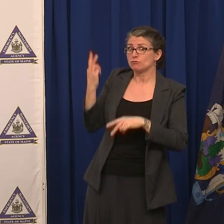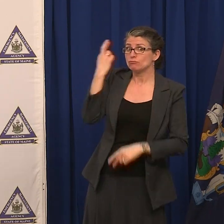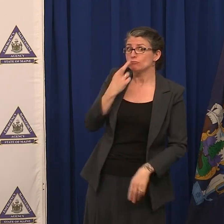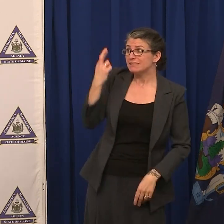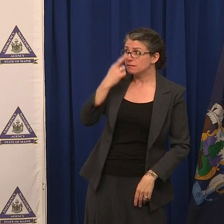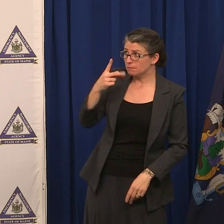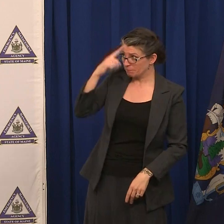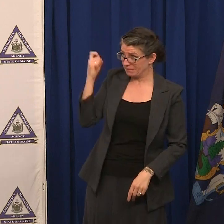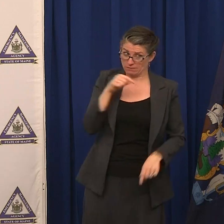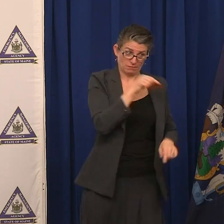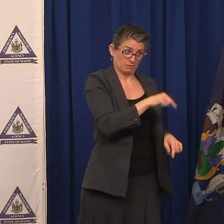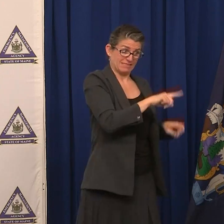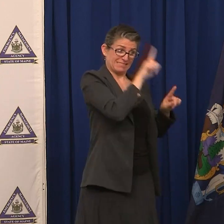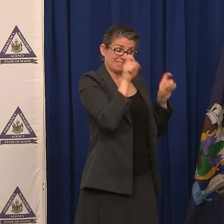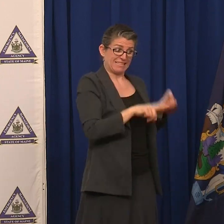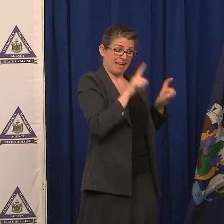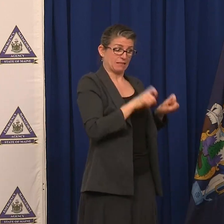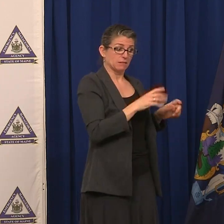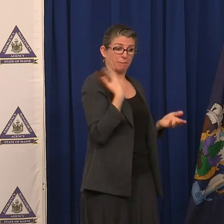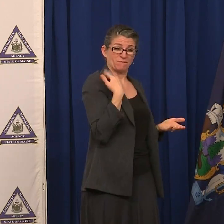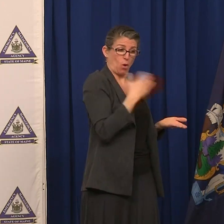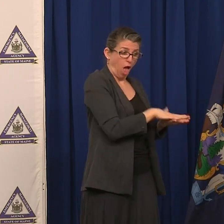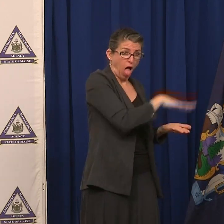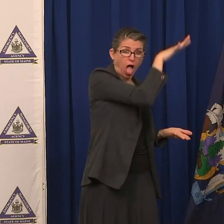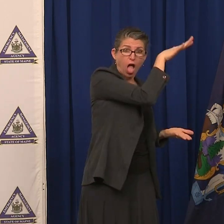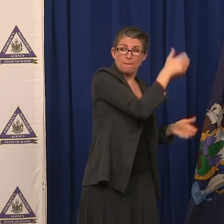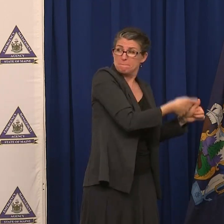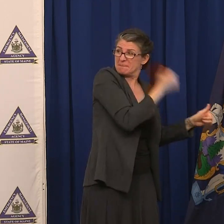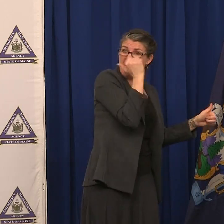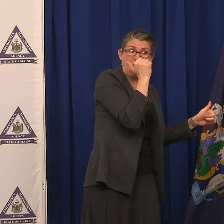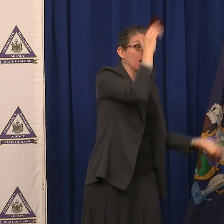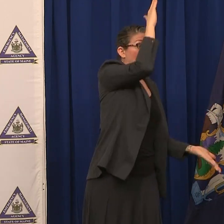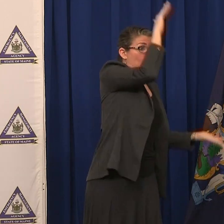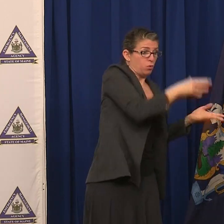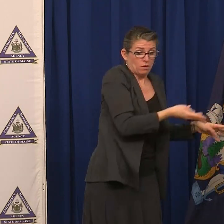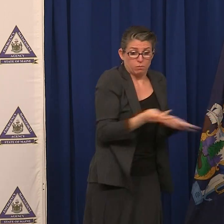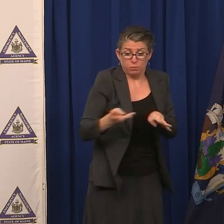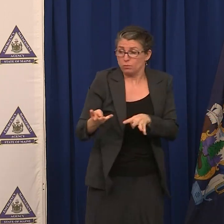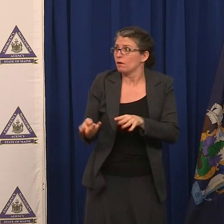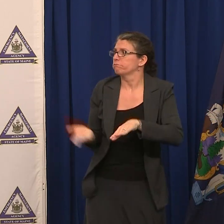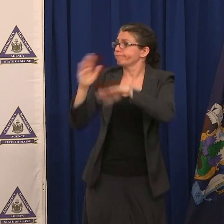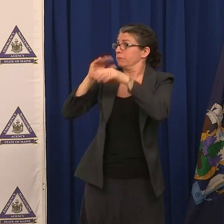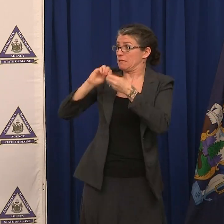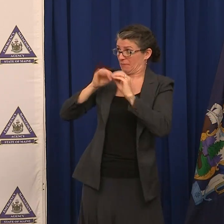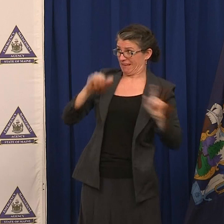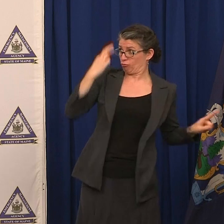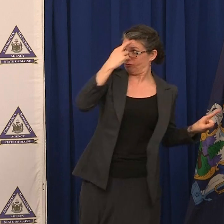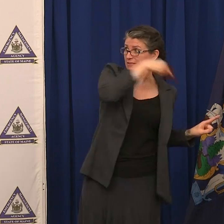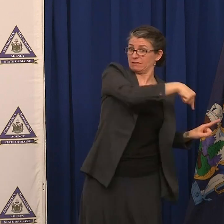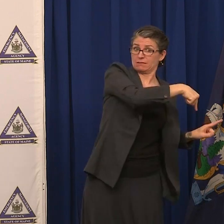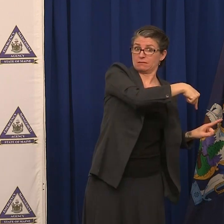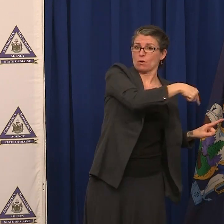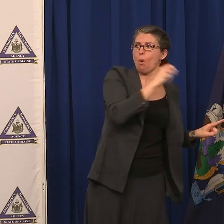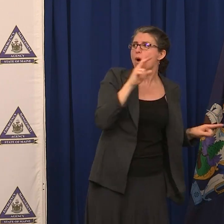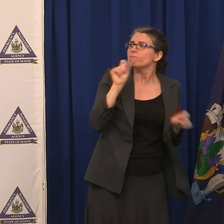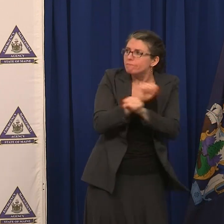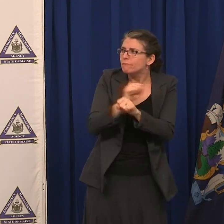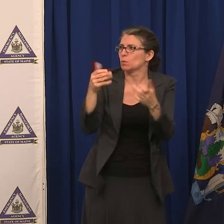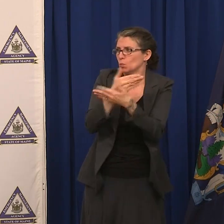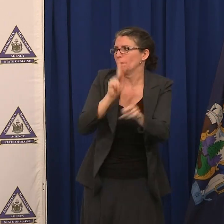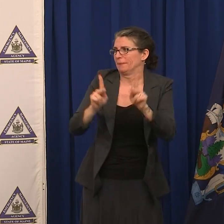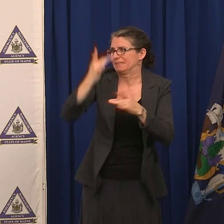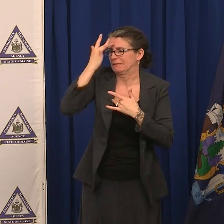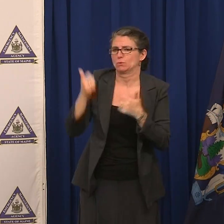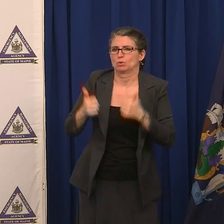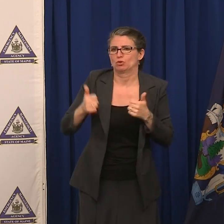so Brad's question is whether another potential reason for the increase of cases that we've seen could be that we've reduced